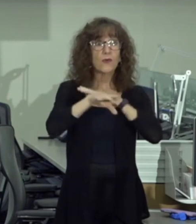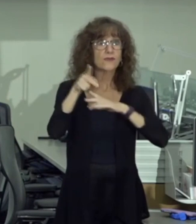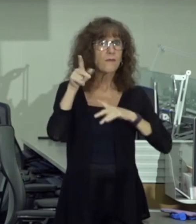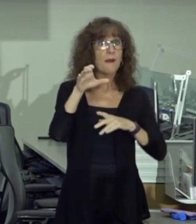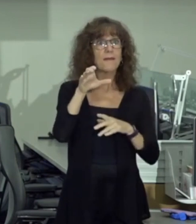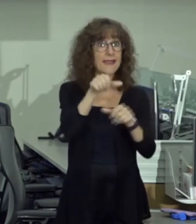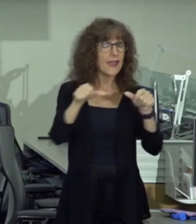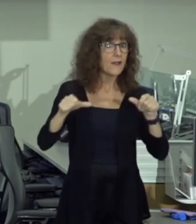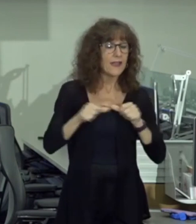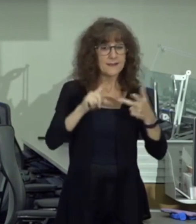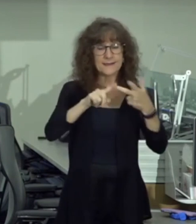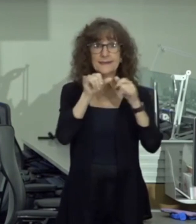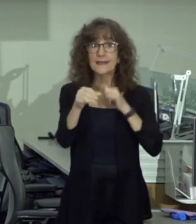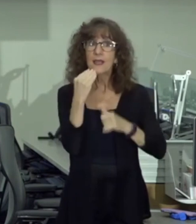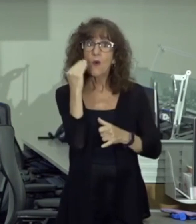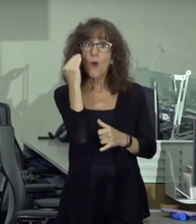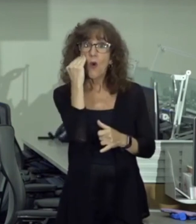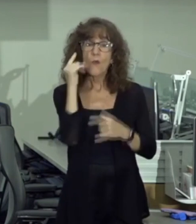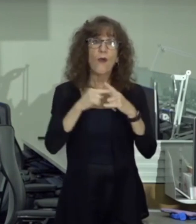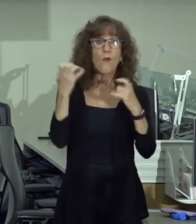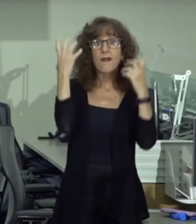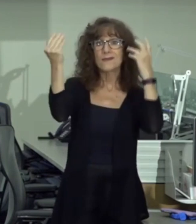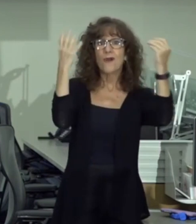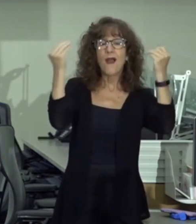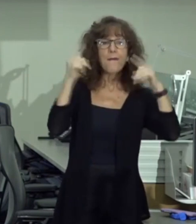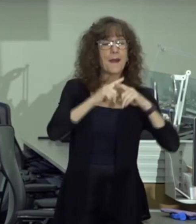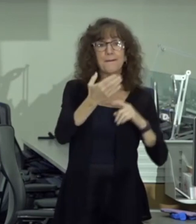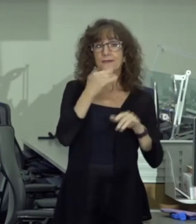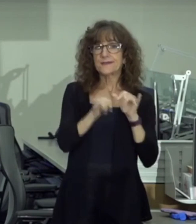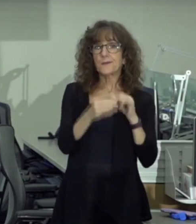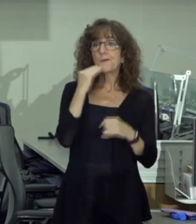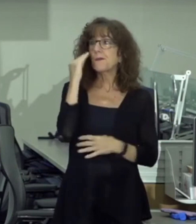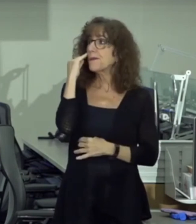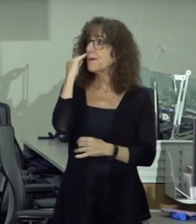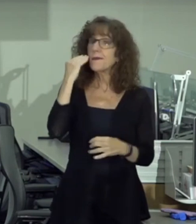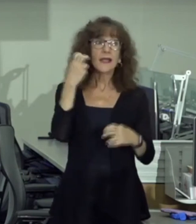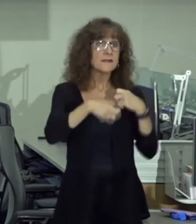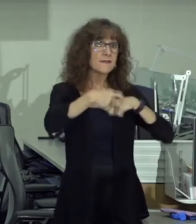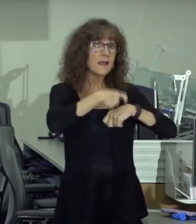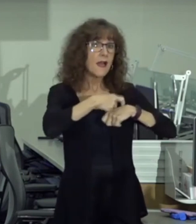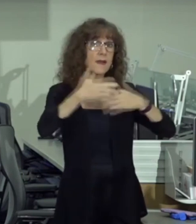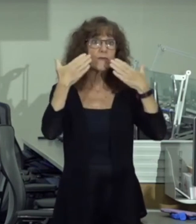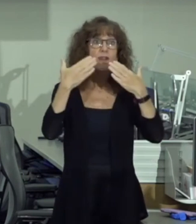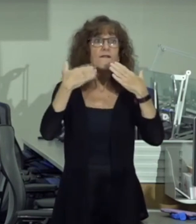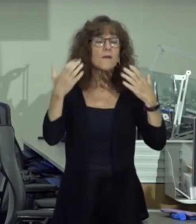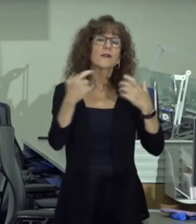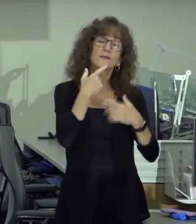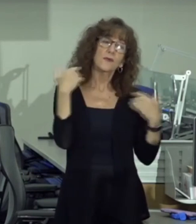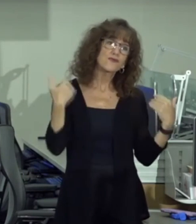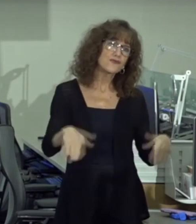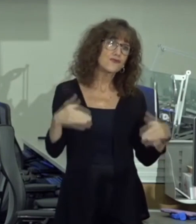spaces, asking us to stay home when we wanted to come out. So this has been a tough time, but I am really grateful, and I want to say that